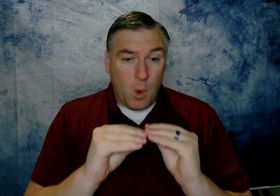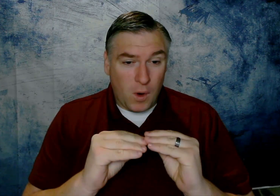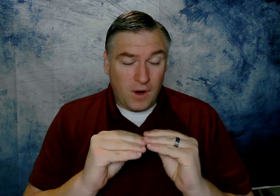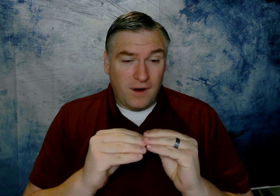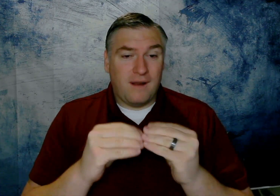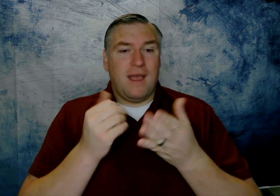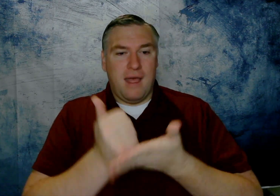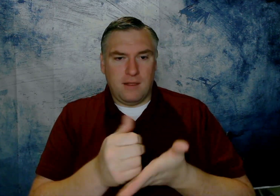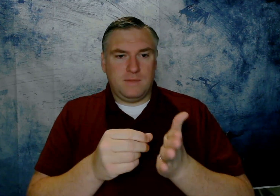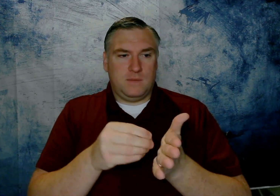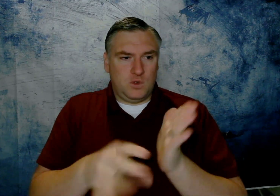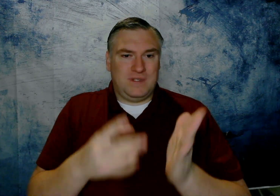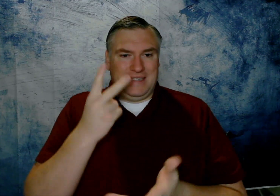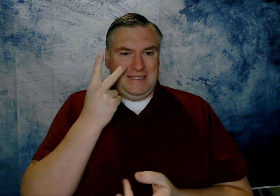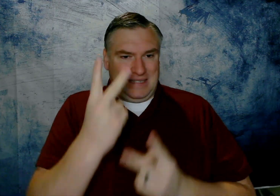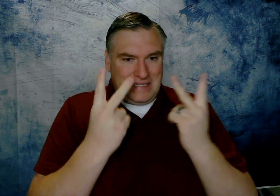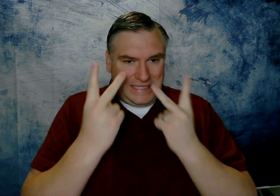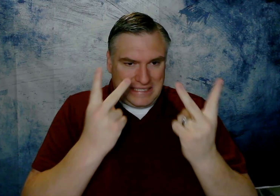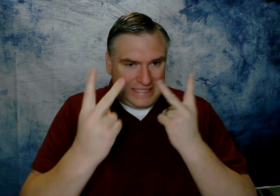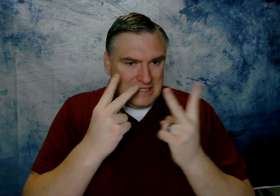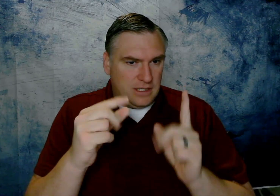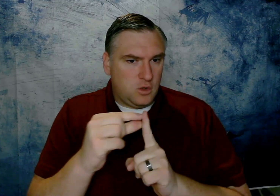Okay, I encourage you to use fingerspelling more.